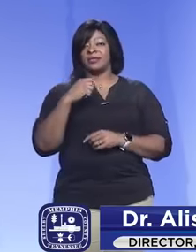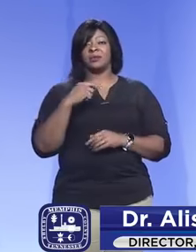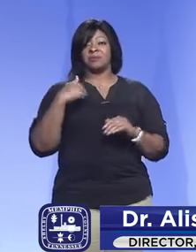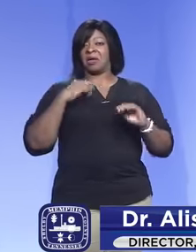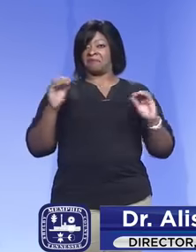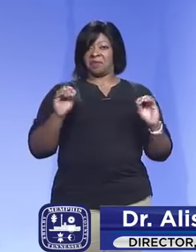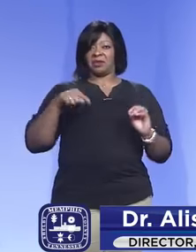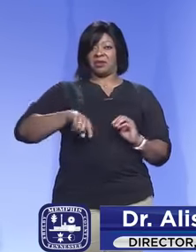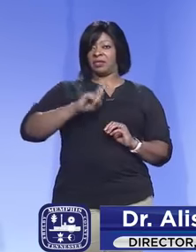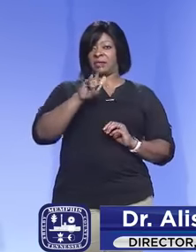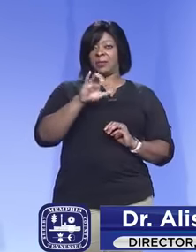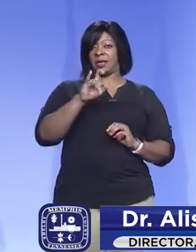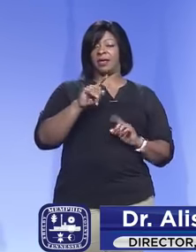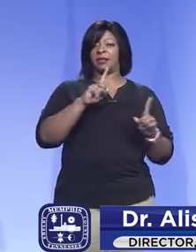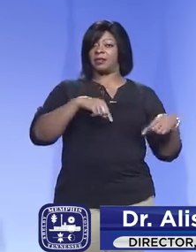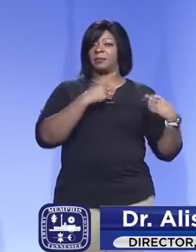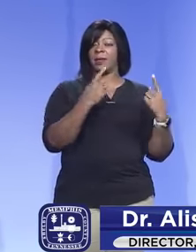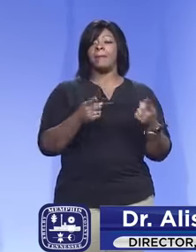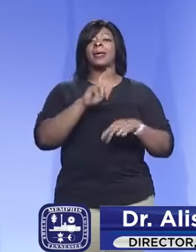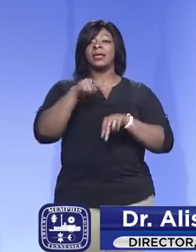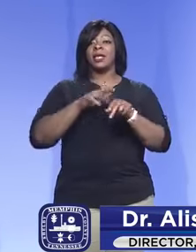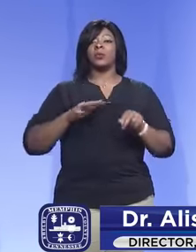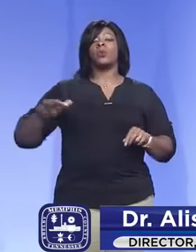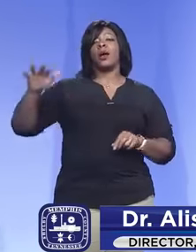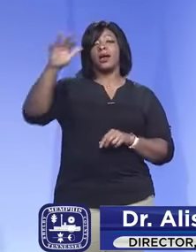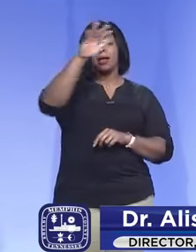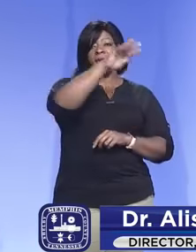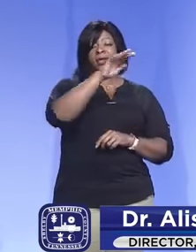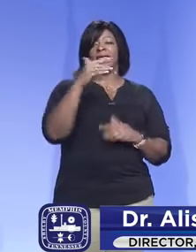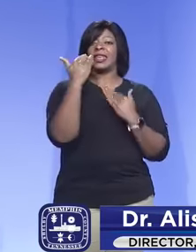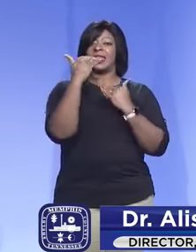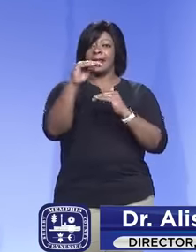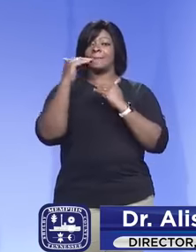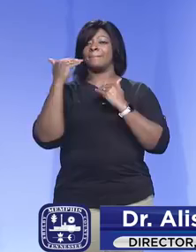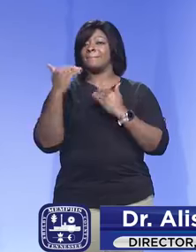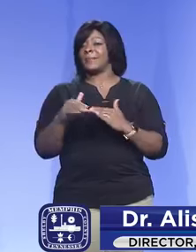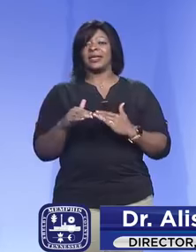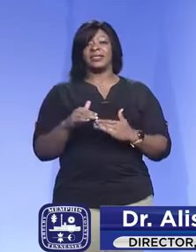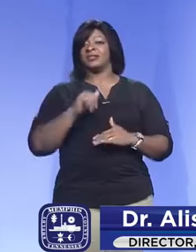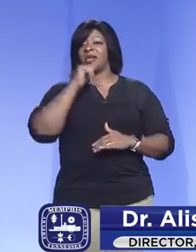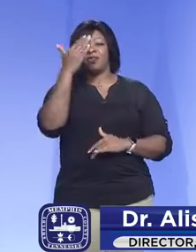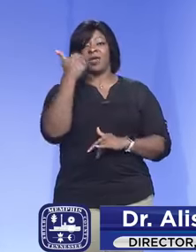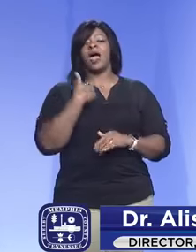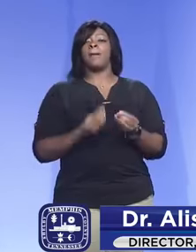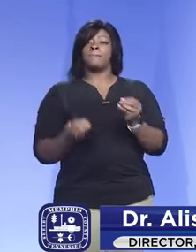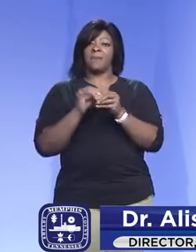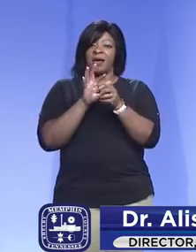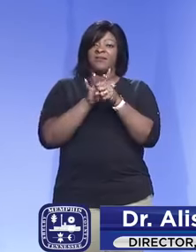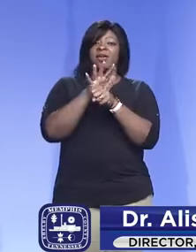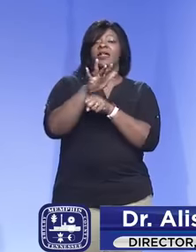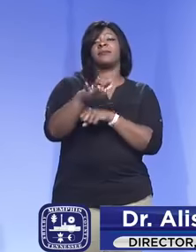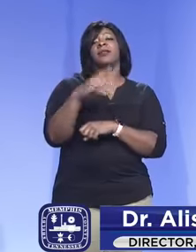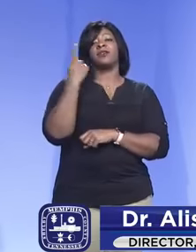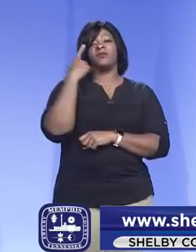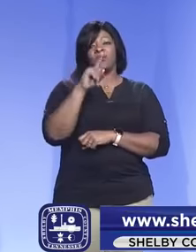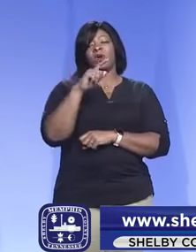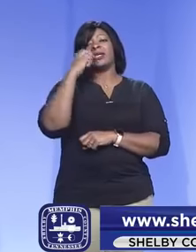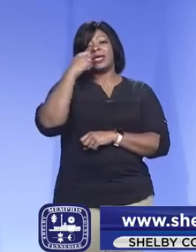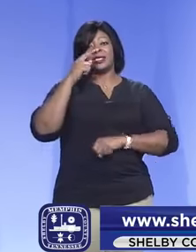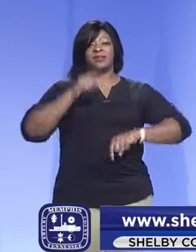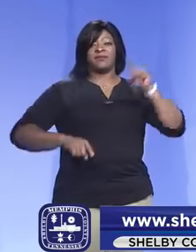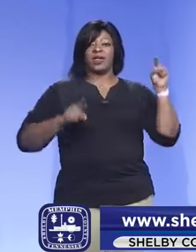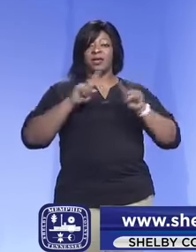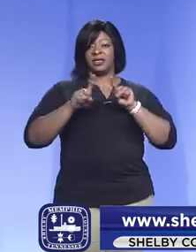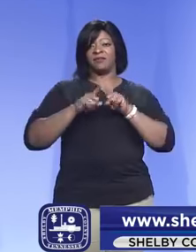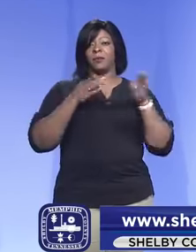Shelby County from the beginning, but nationwide those limits no longer exist, so there is more access to a variety of